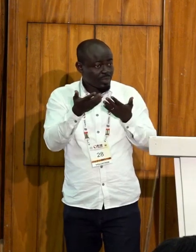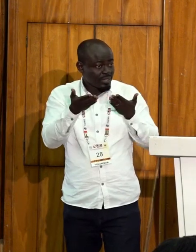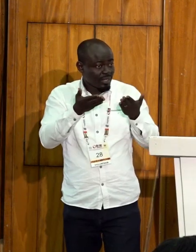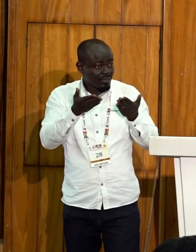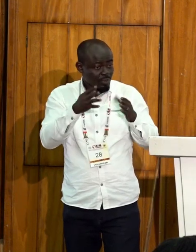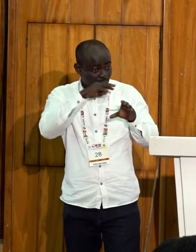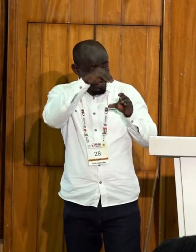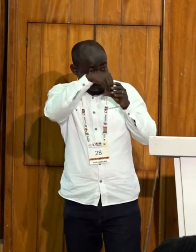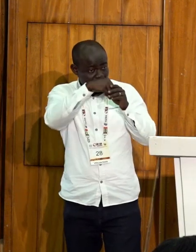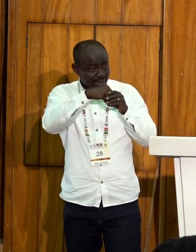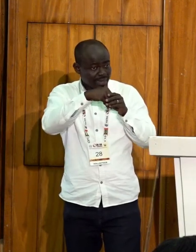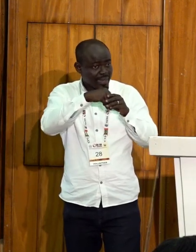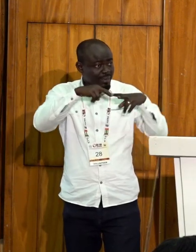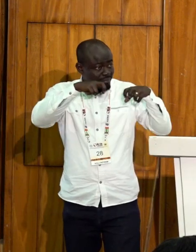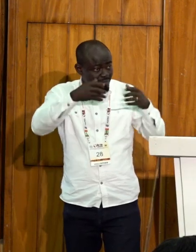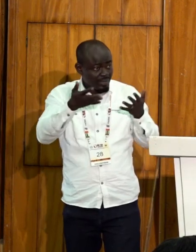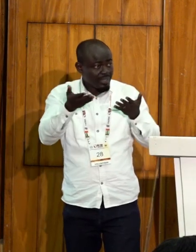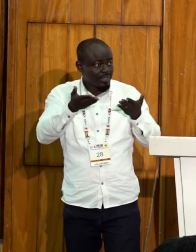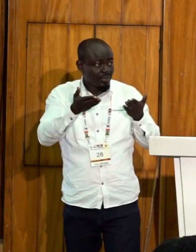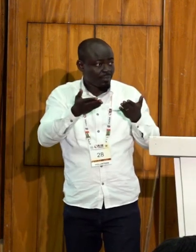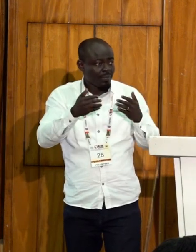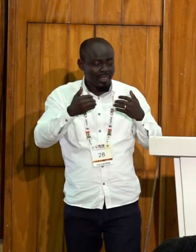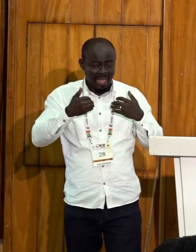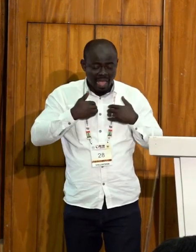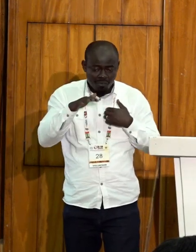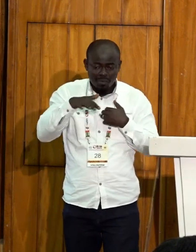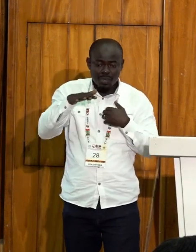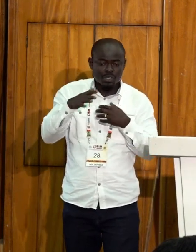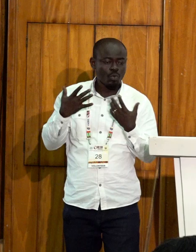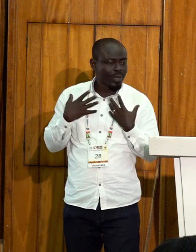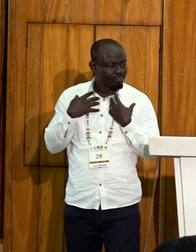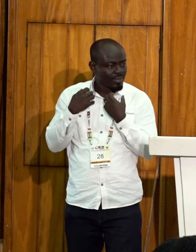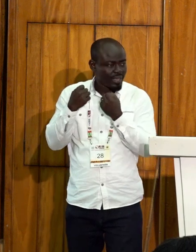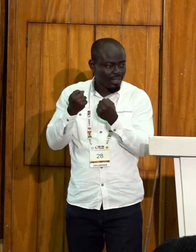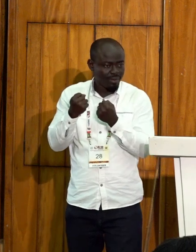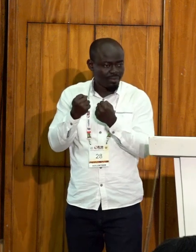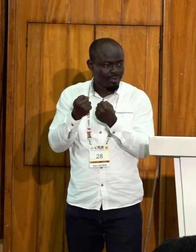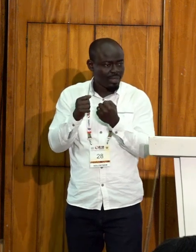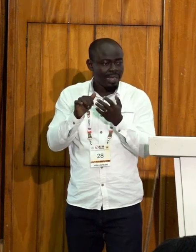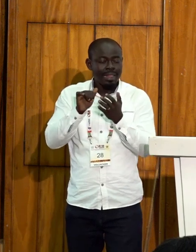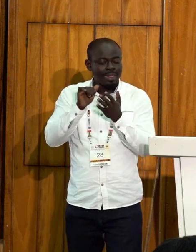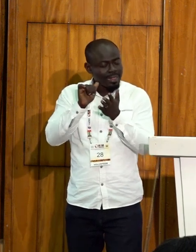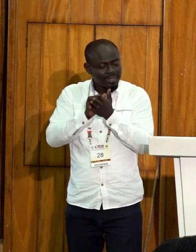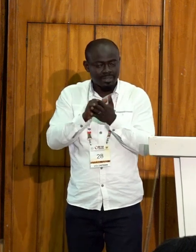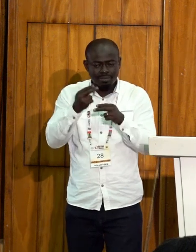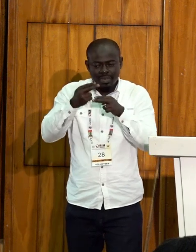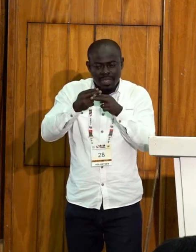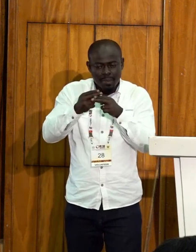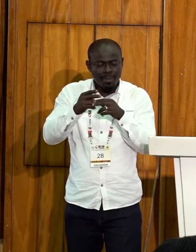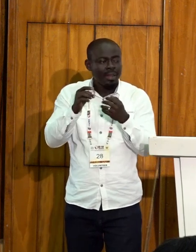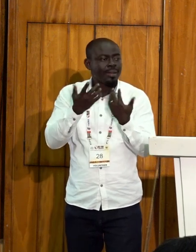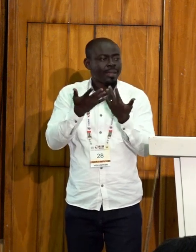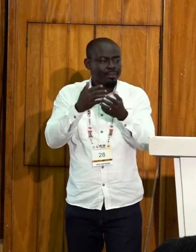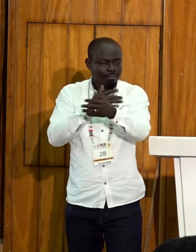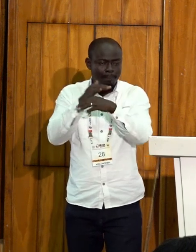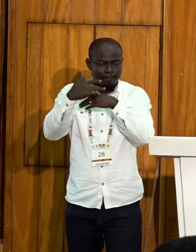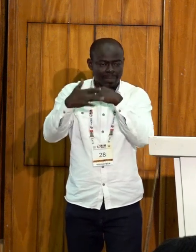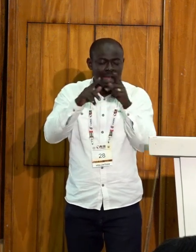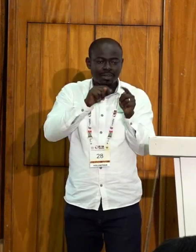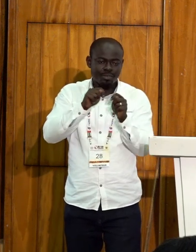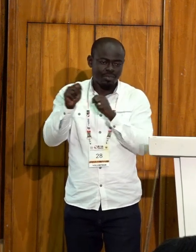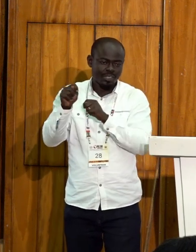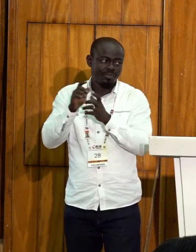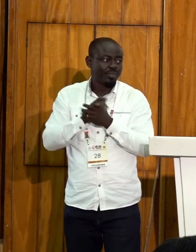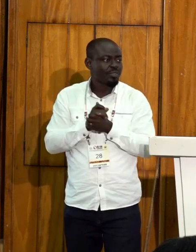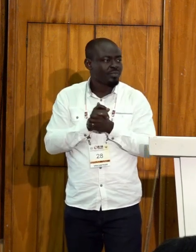within the diagnostic service, they had a therapeutic service known as the blood transfusion. And they were